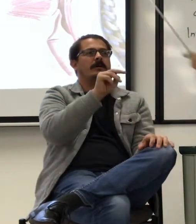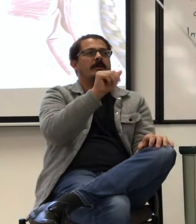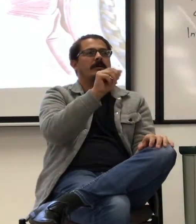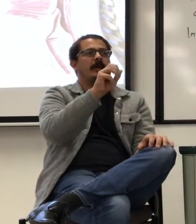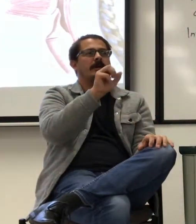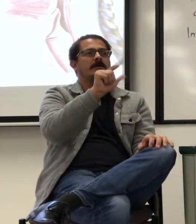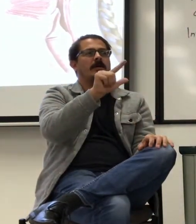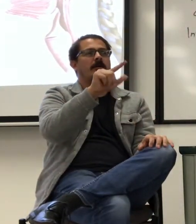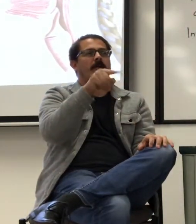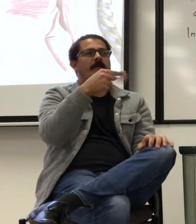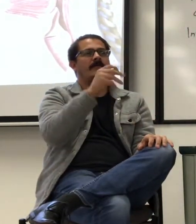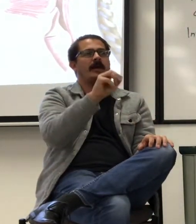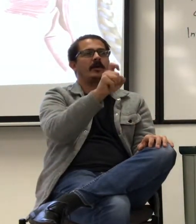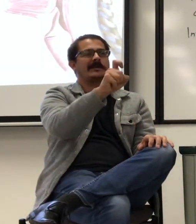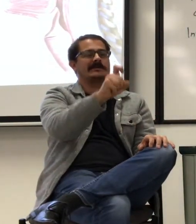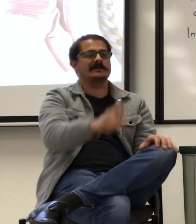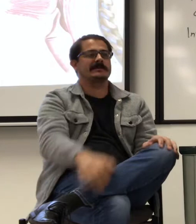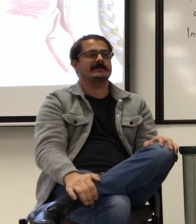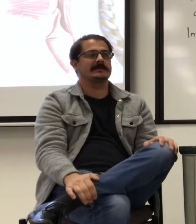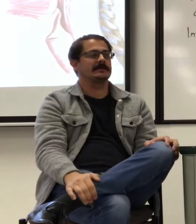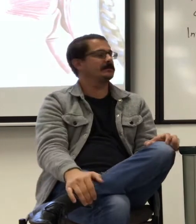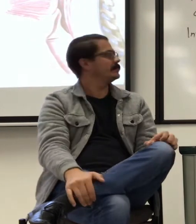pharynx.